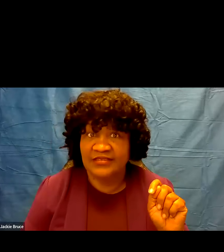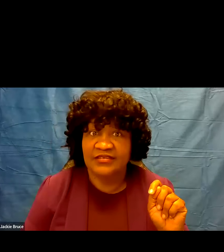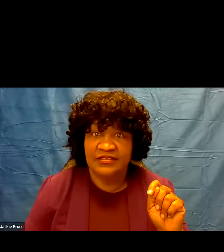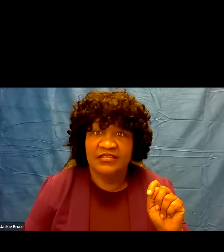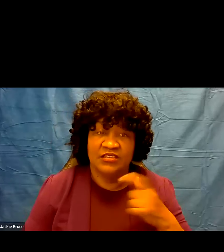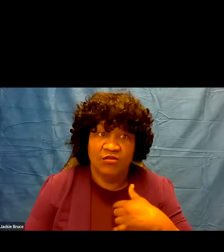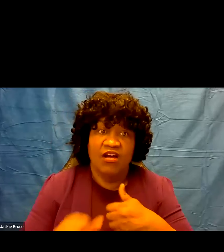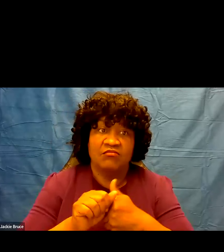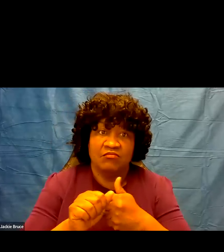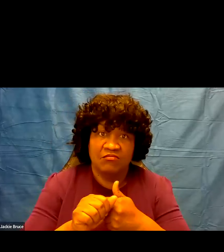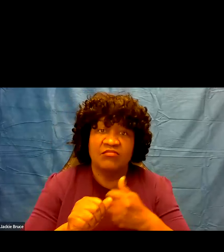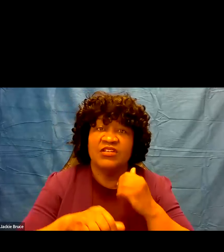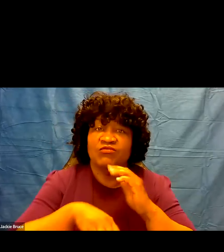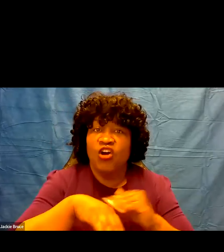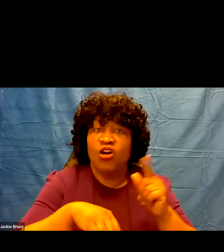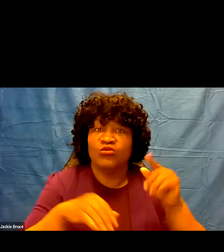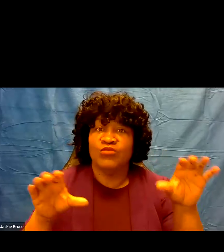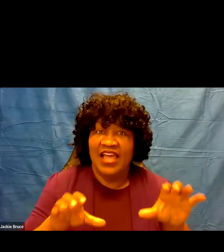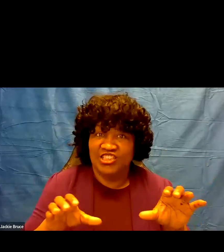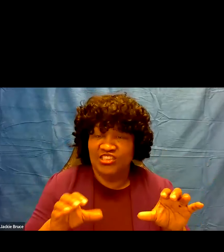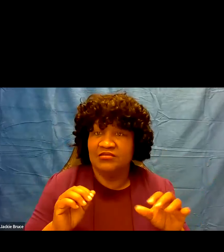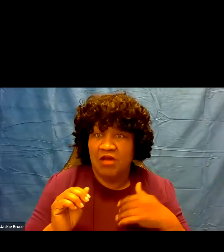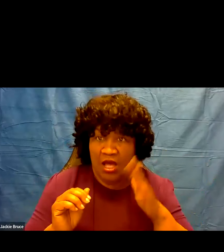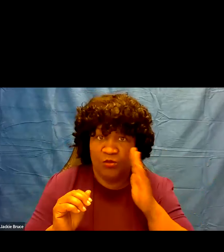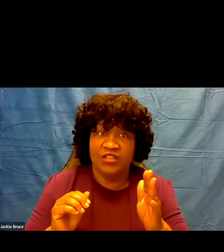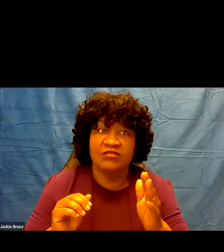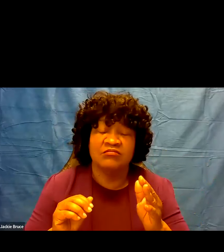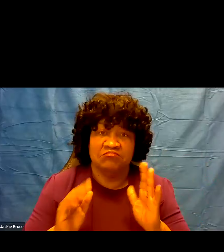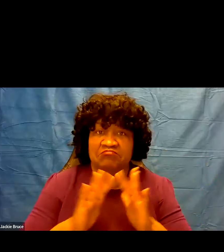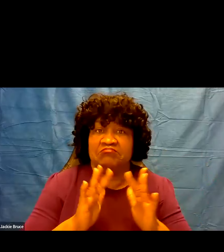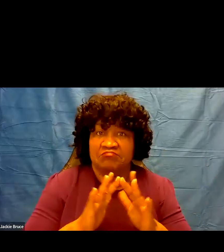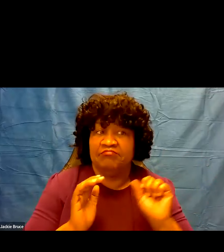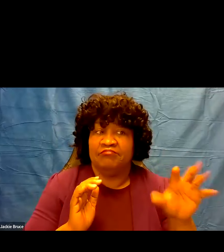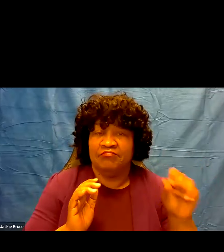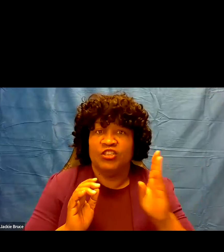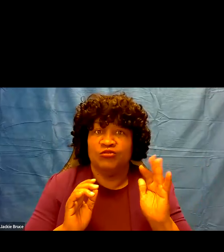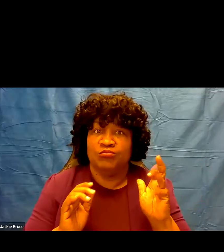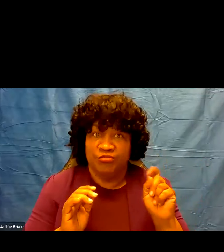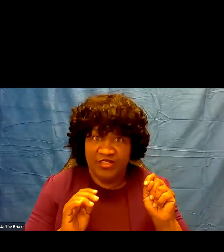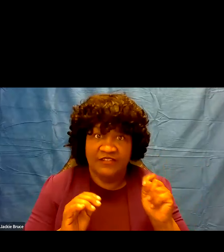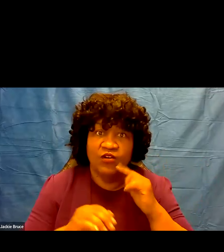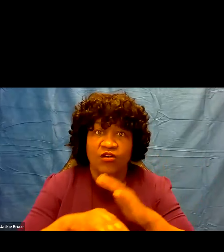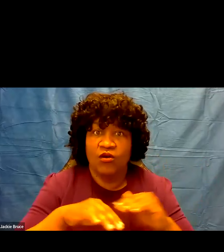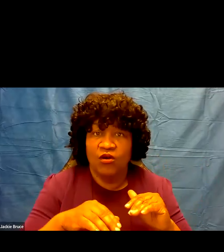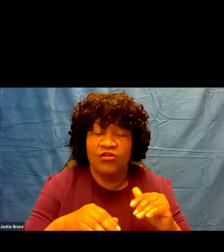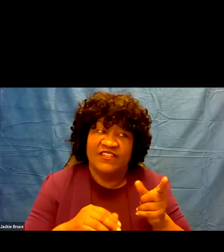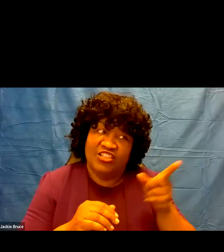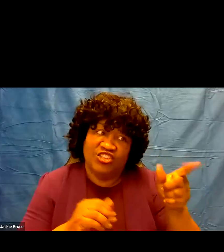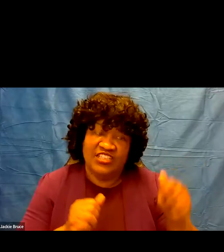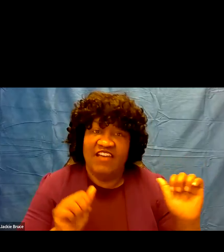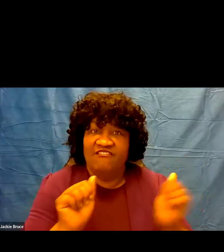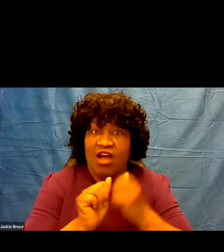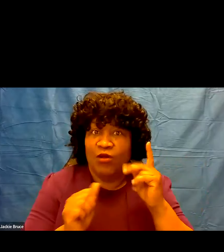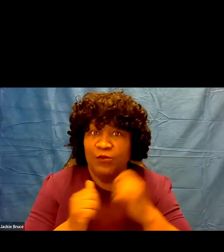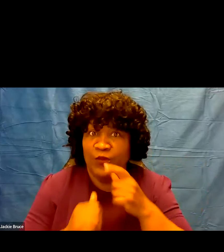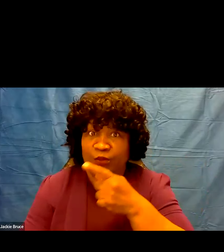adhere to her call to action. And so I'm going to make those connections and then leave it to her to follow up with you.